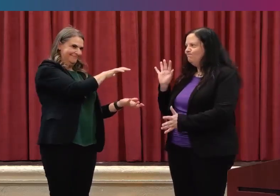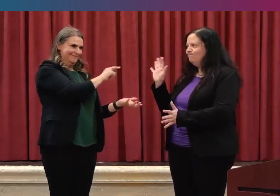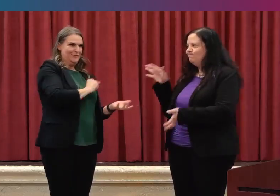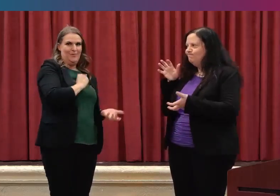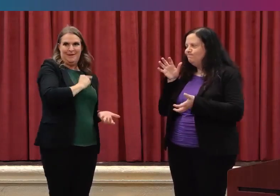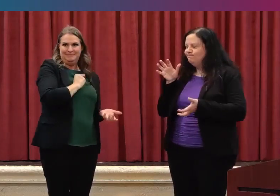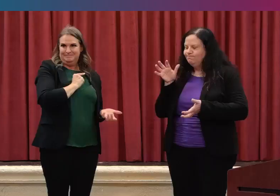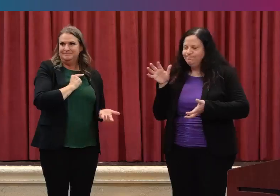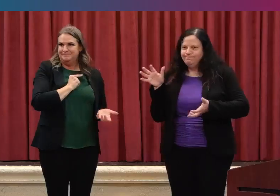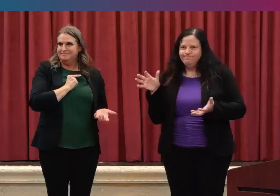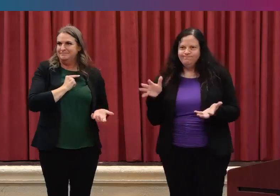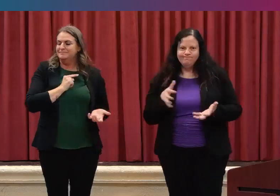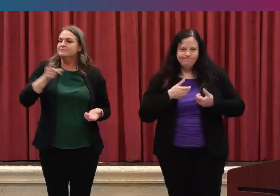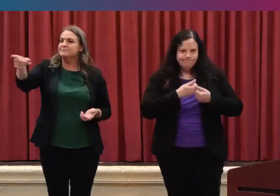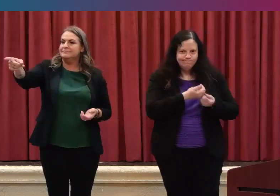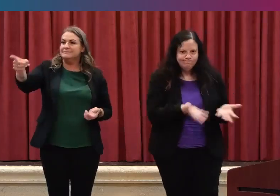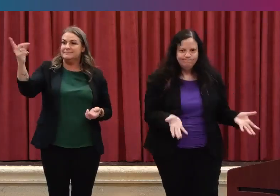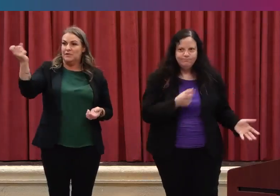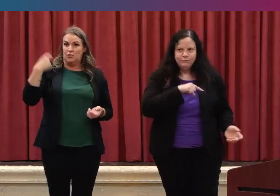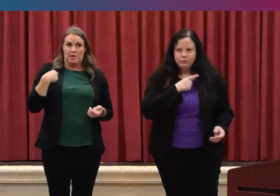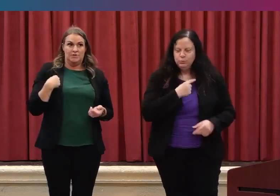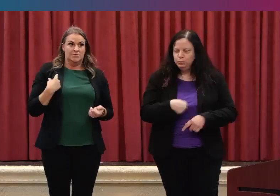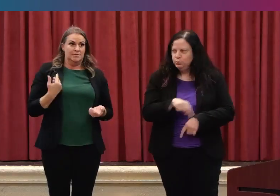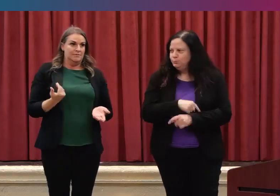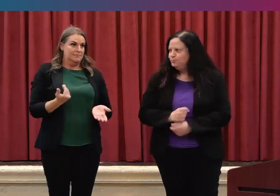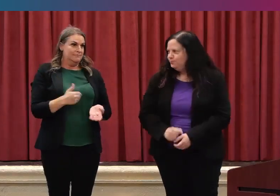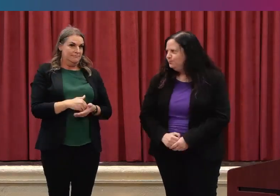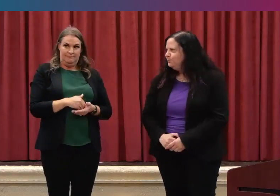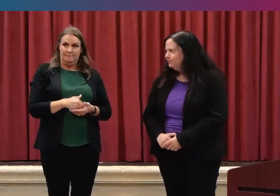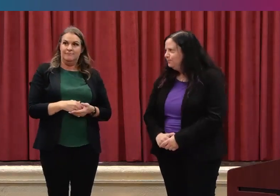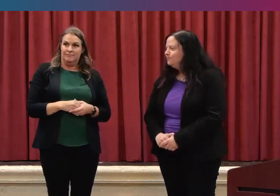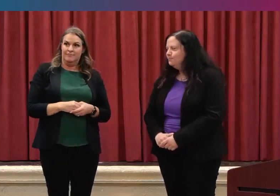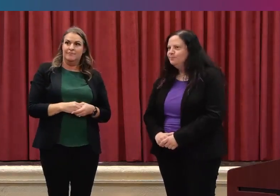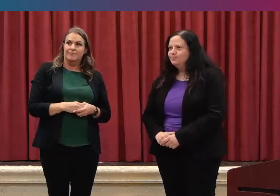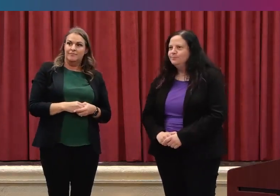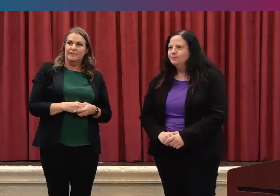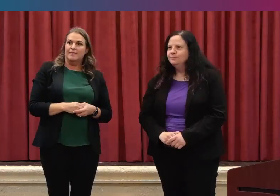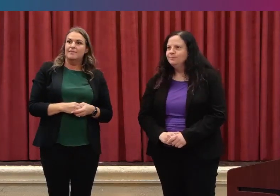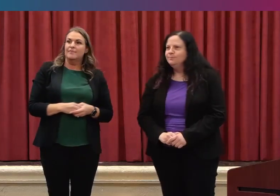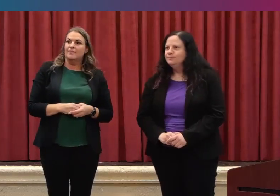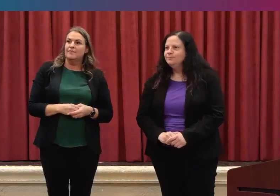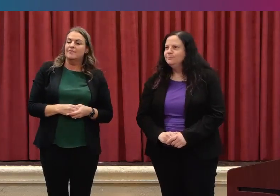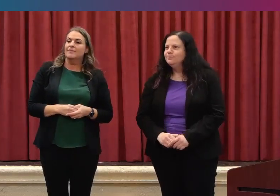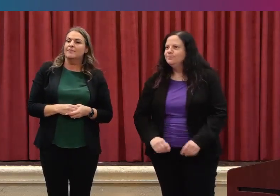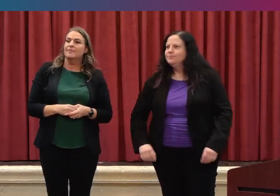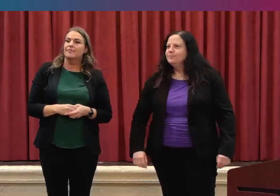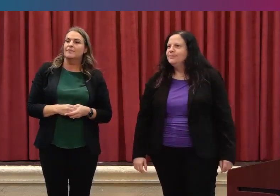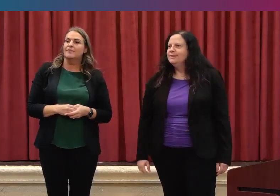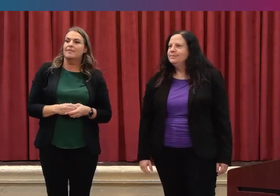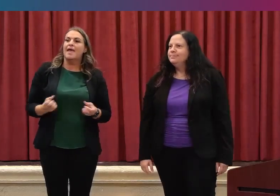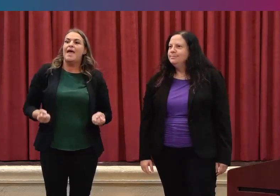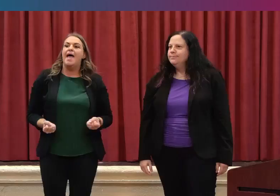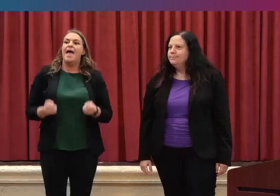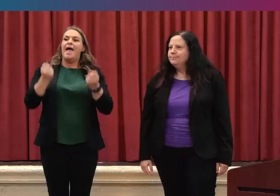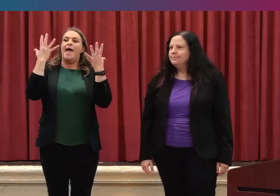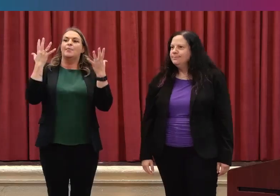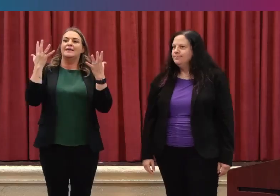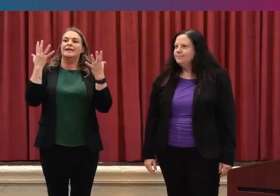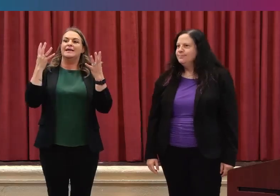we turn that money over to GLAD to use that money for its own purposes. How many interpreters are